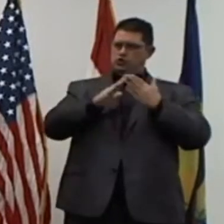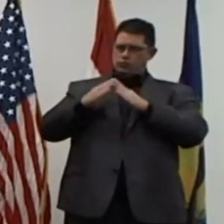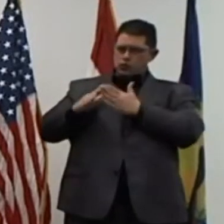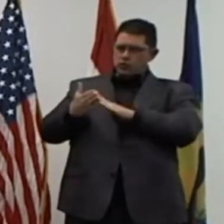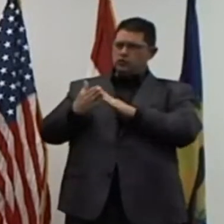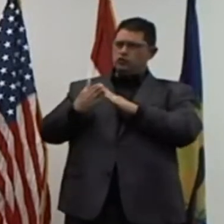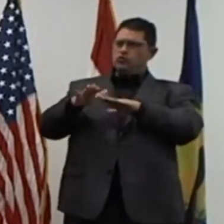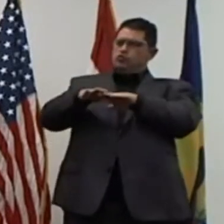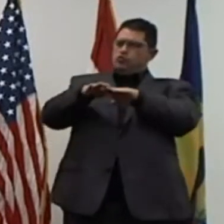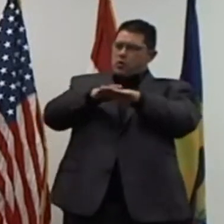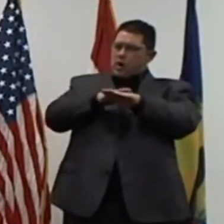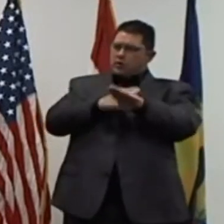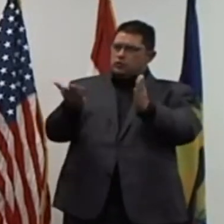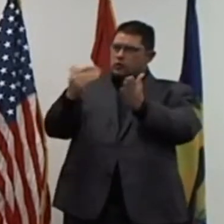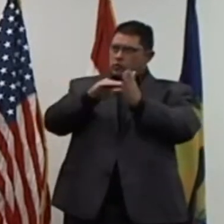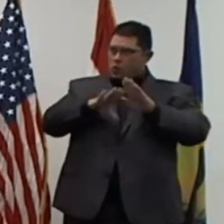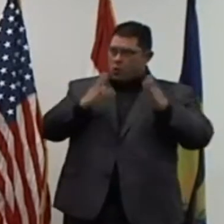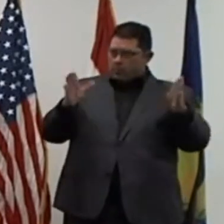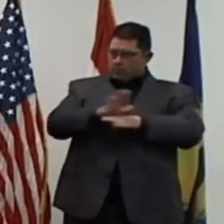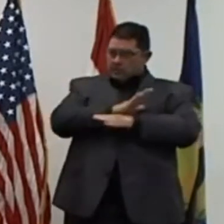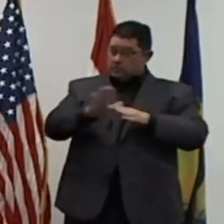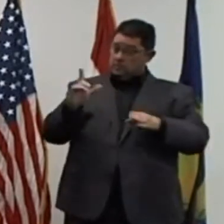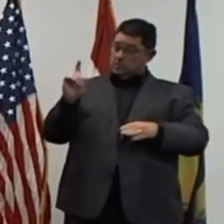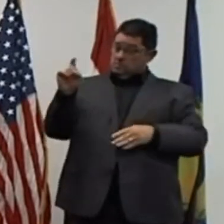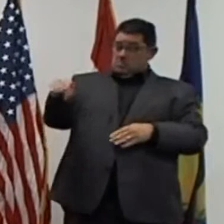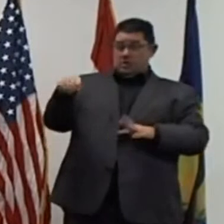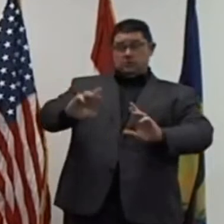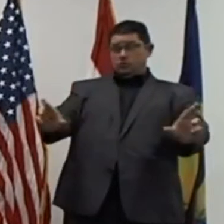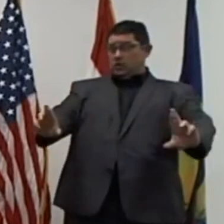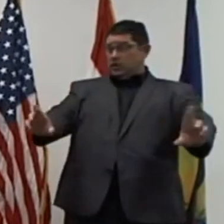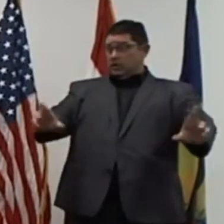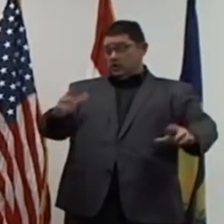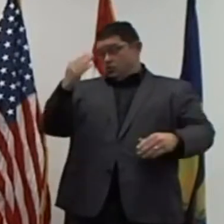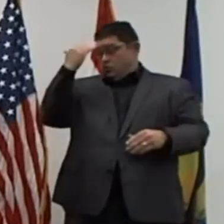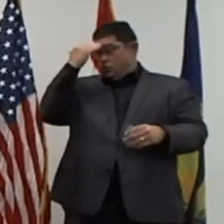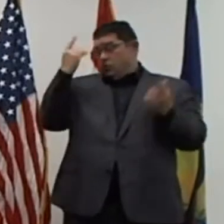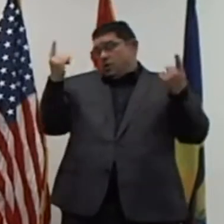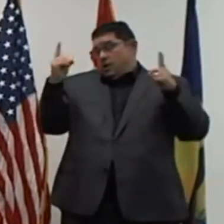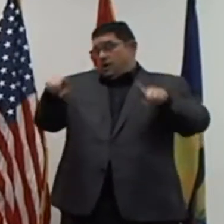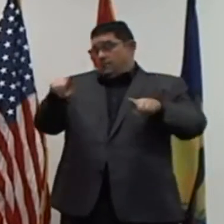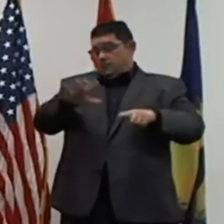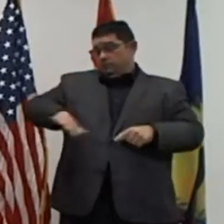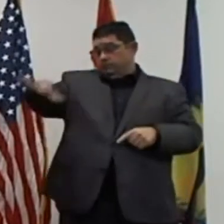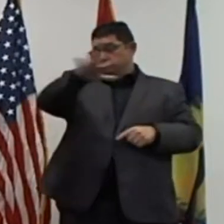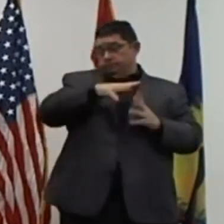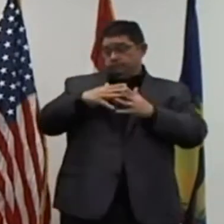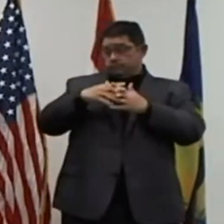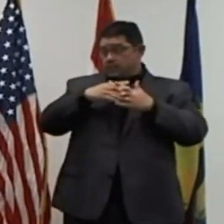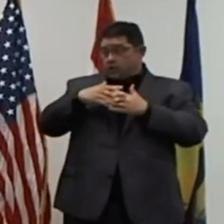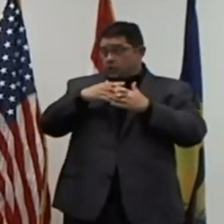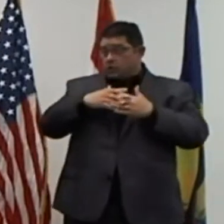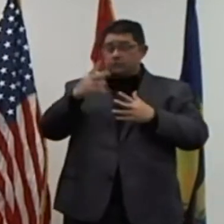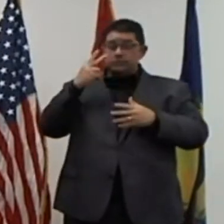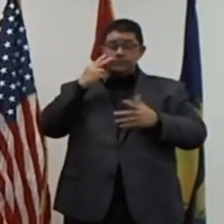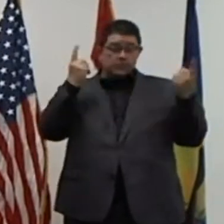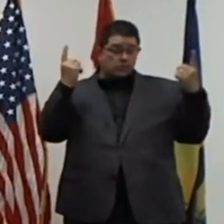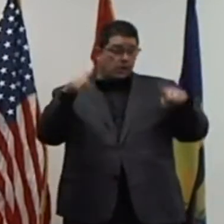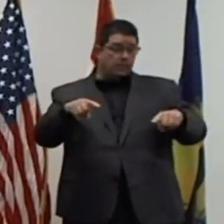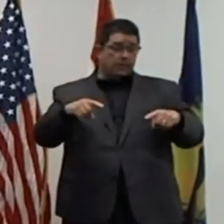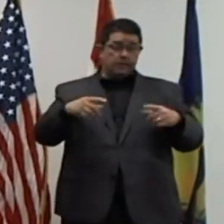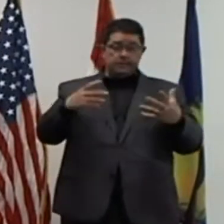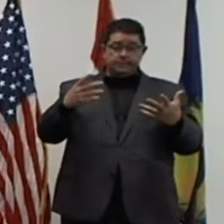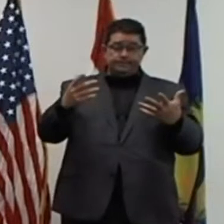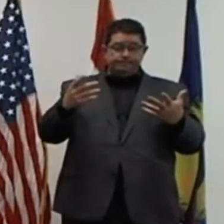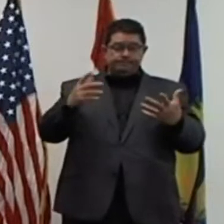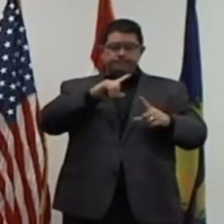to gradually reopen our businesses, but we have to be prepared. We know what happens across the country. We have seen what happens when